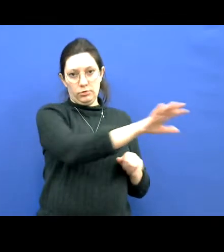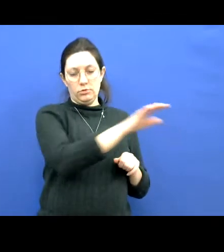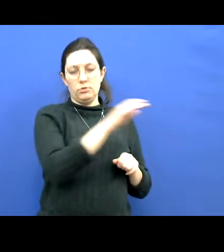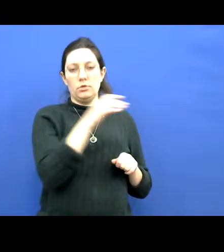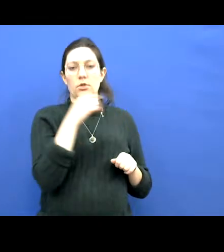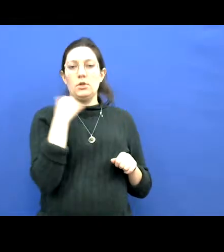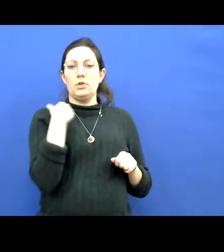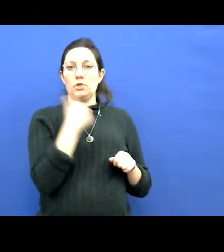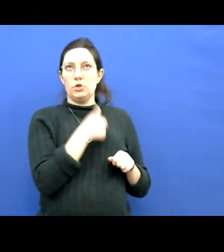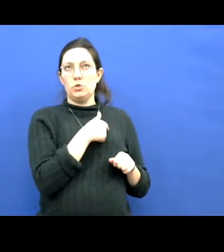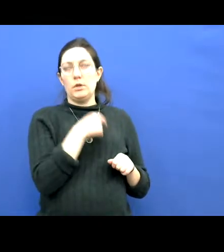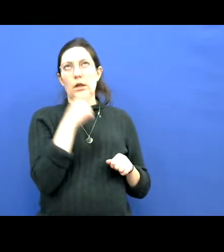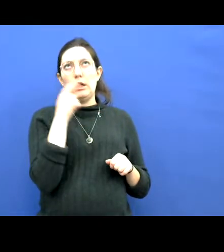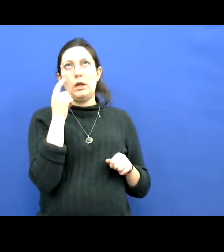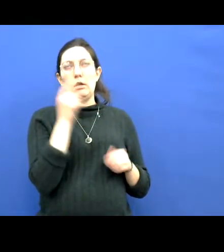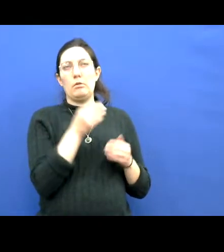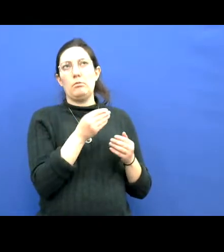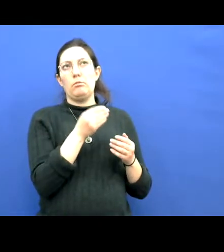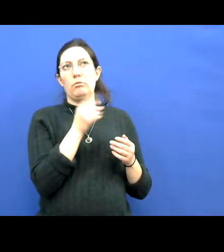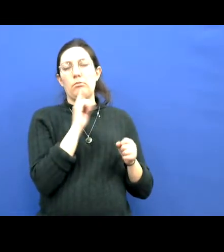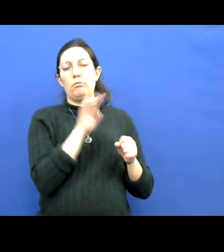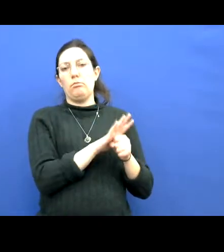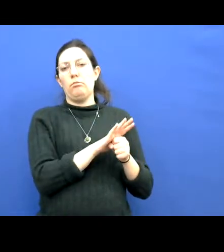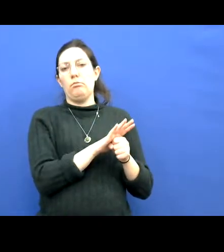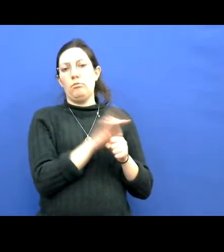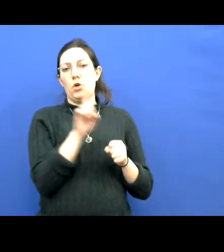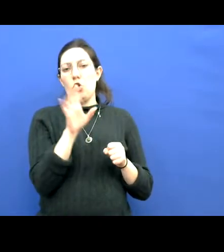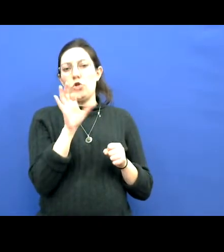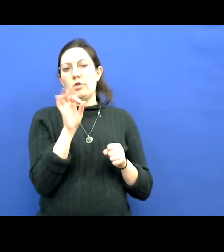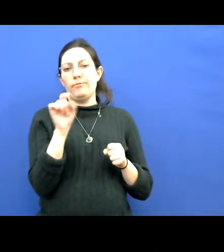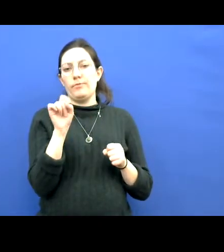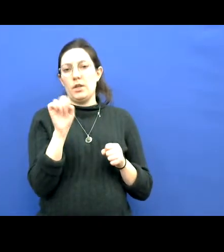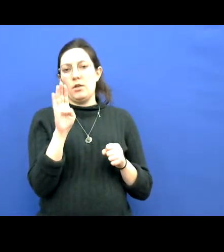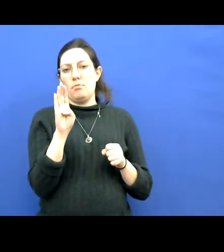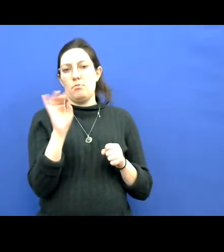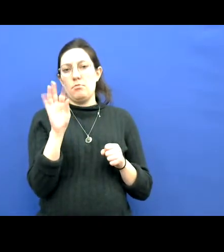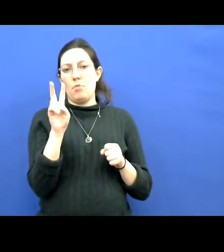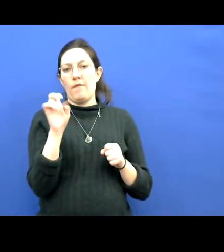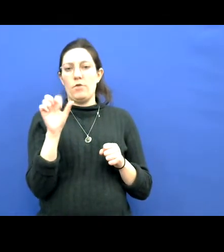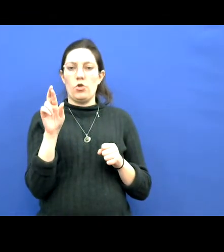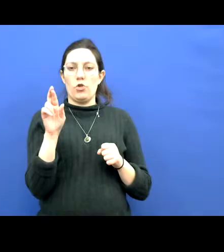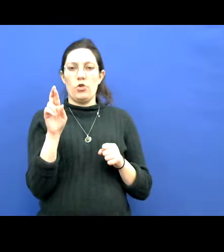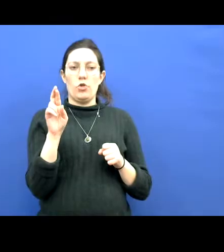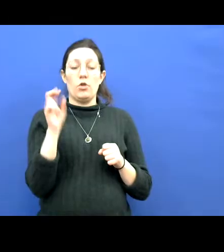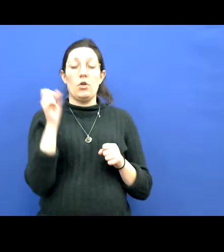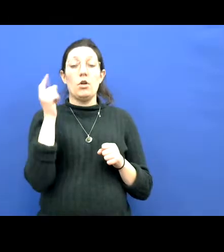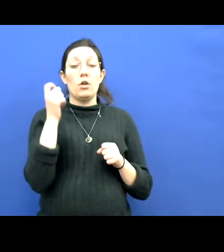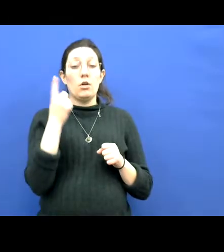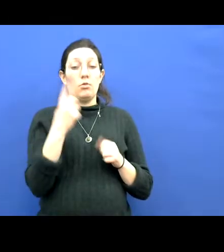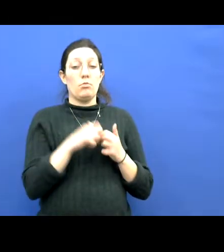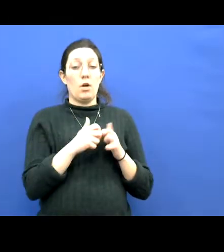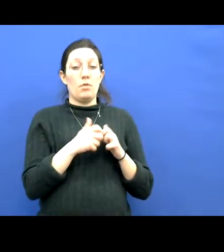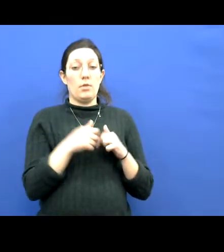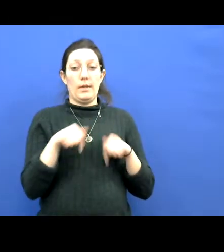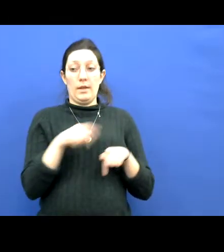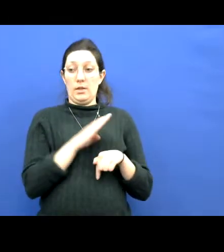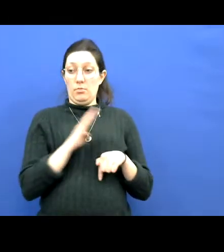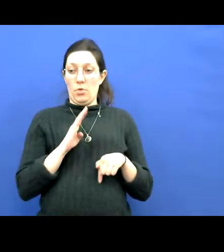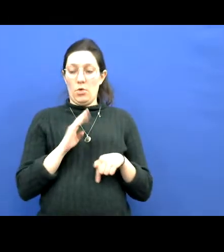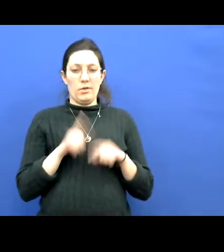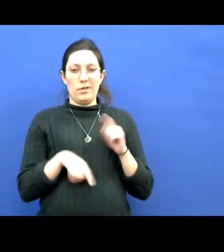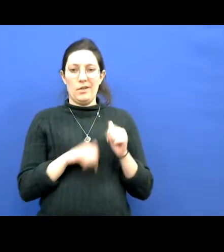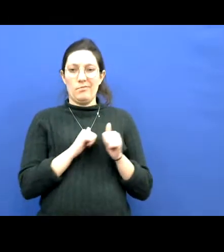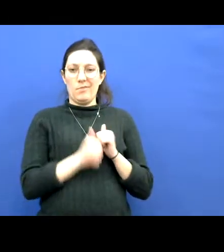guaranteed I think it was 100-foot buffer. The issue is there's nothing this town board can pass as